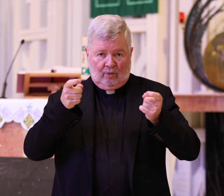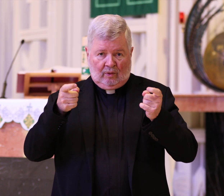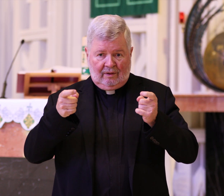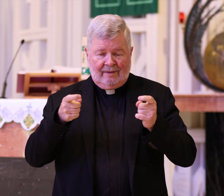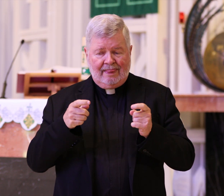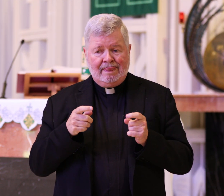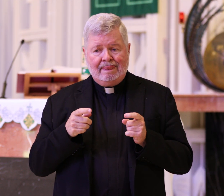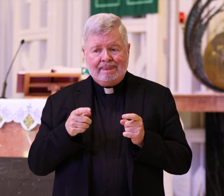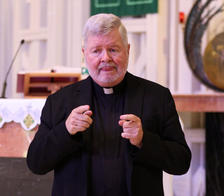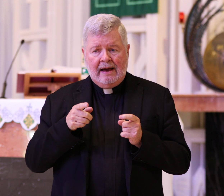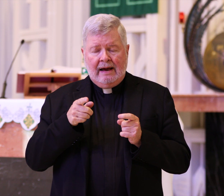rule.